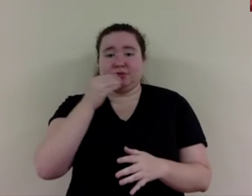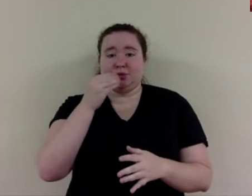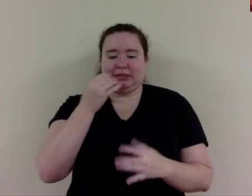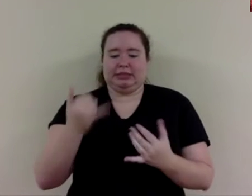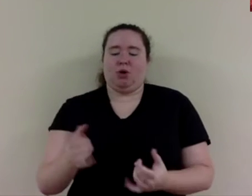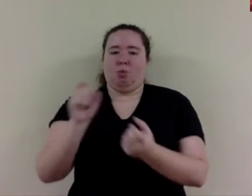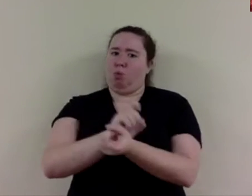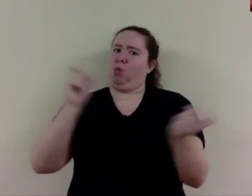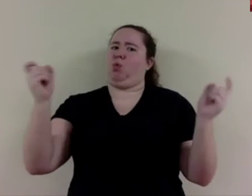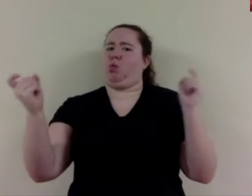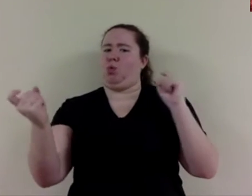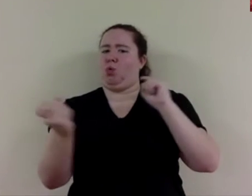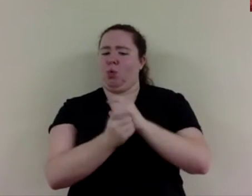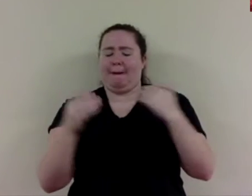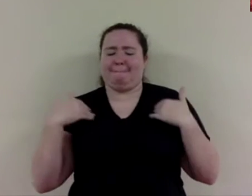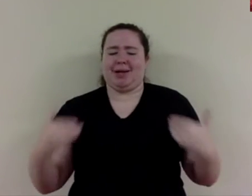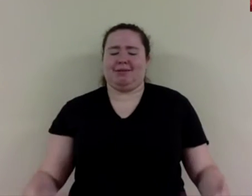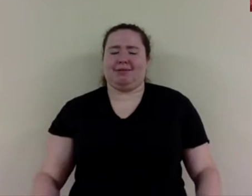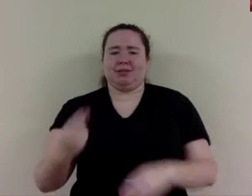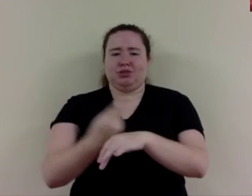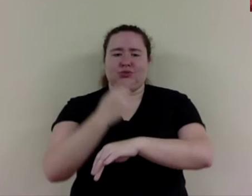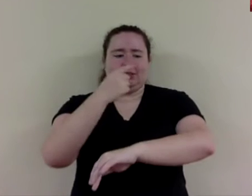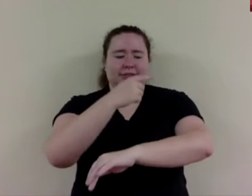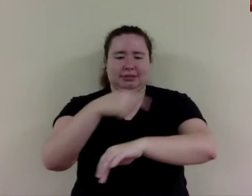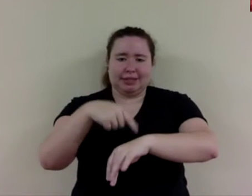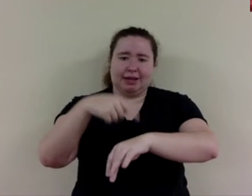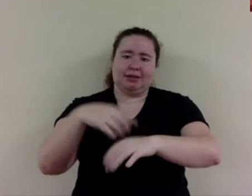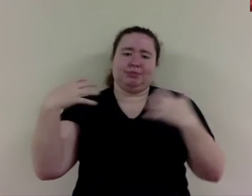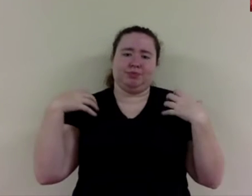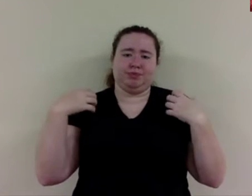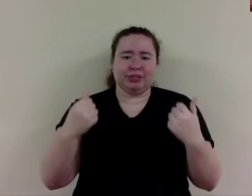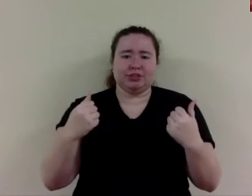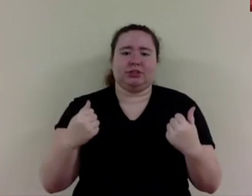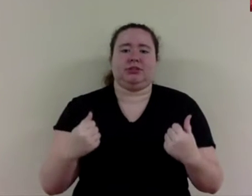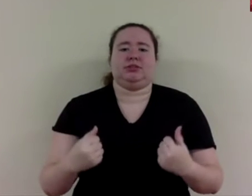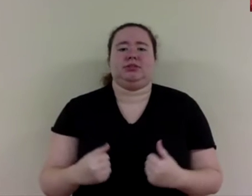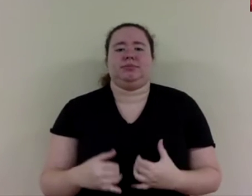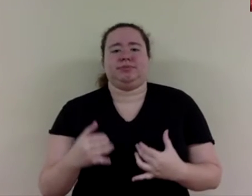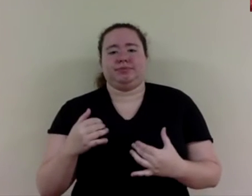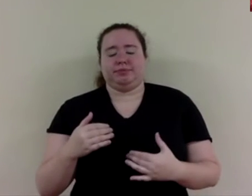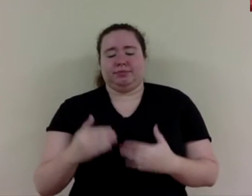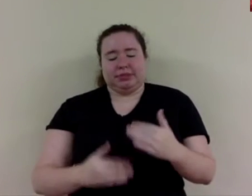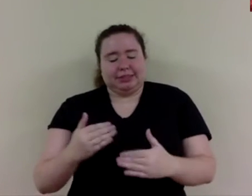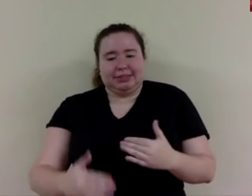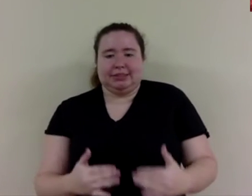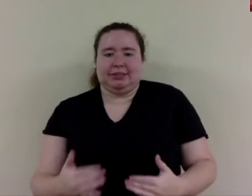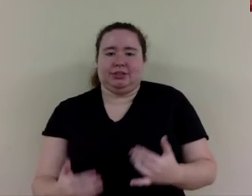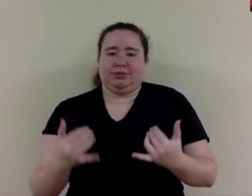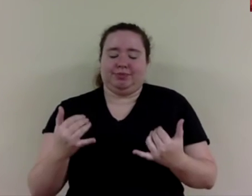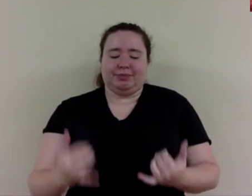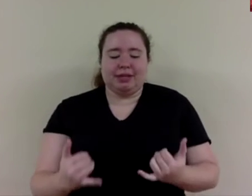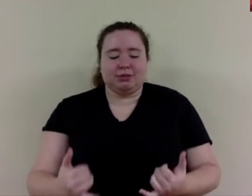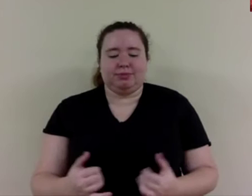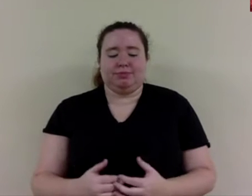different. You've spent a lot of time and energy producing useful particles. It's an energetically costly process, and it's very carefully